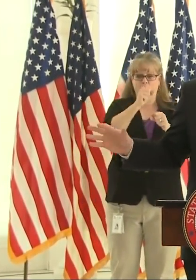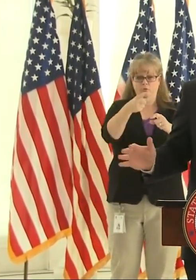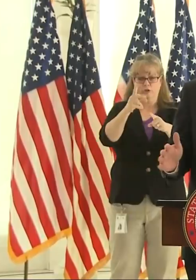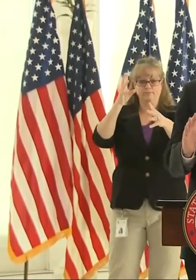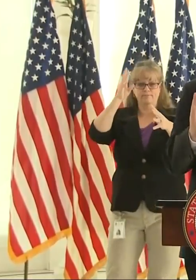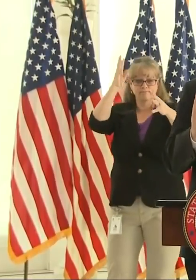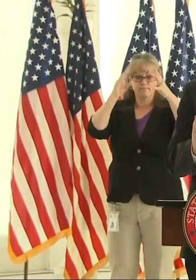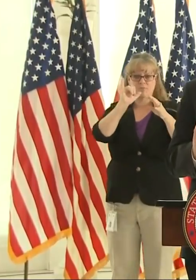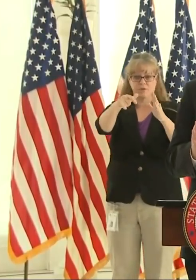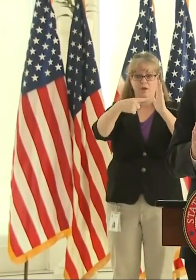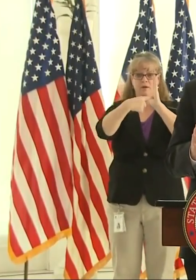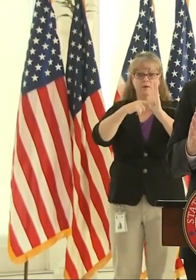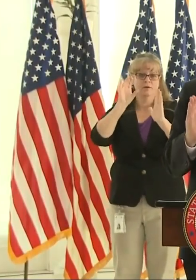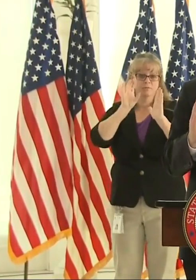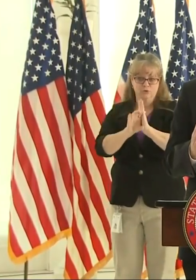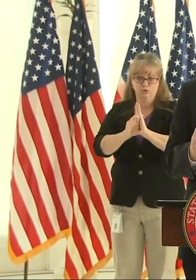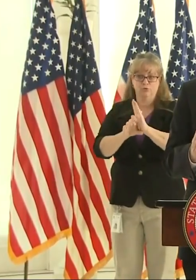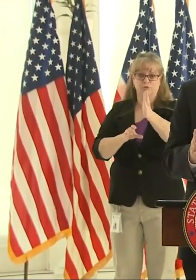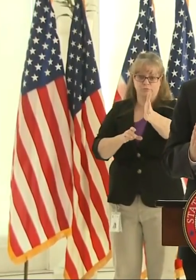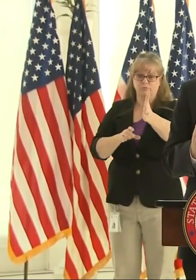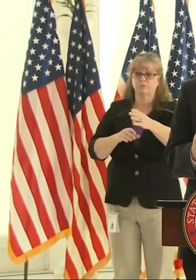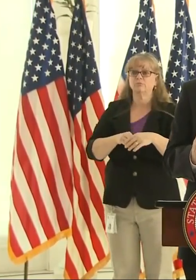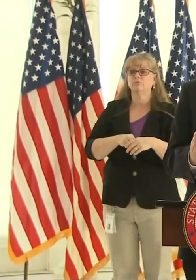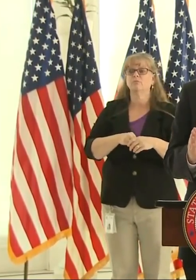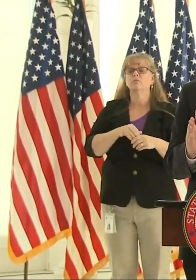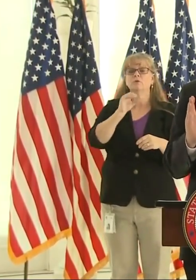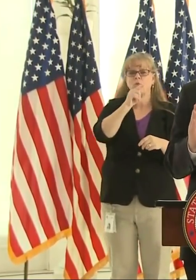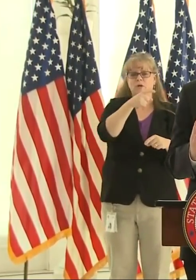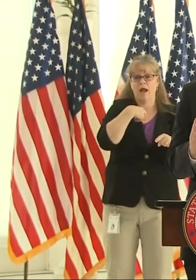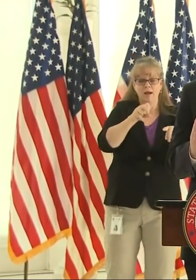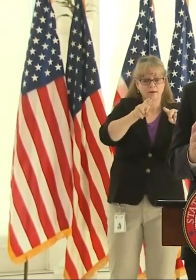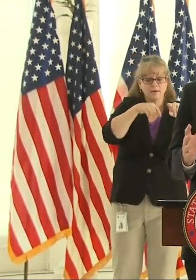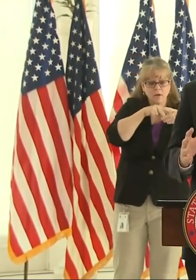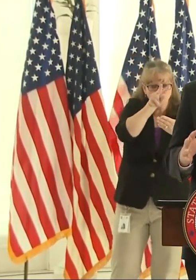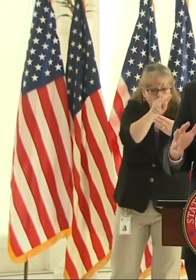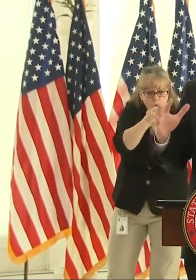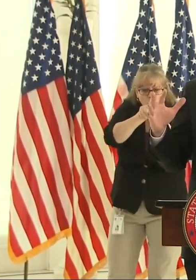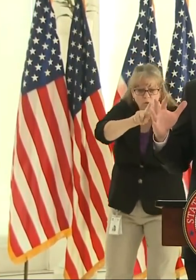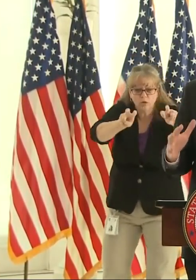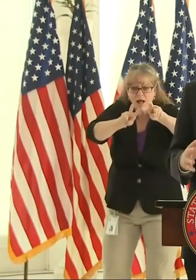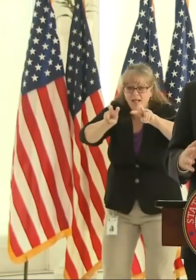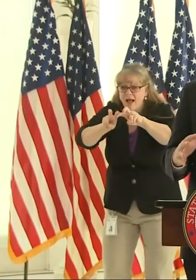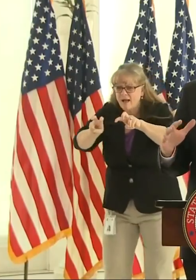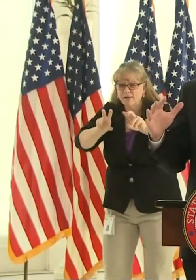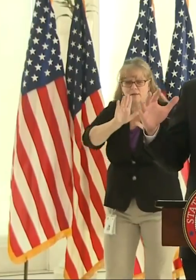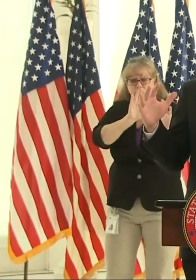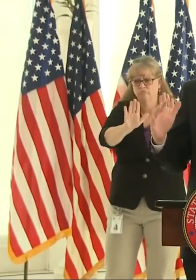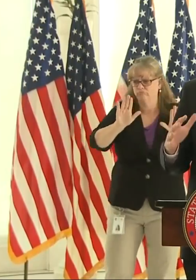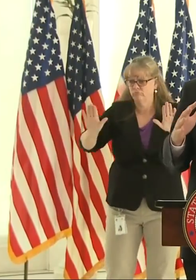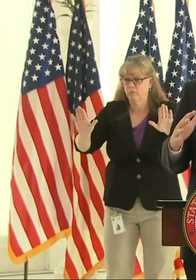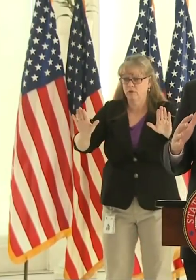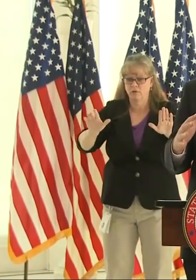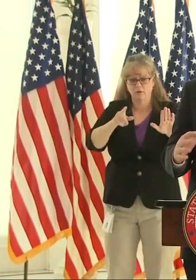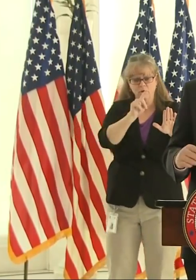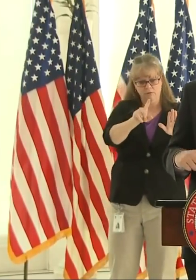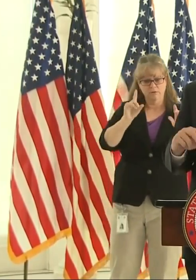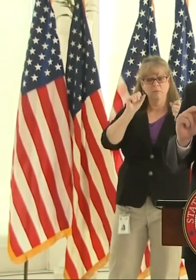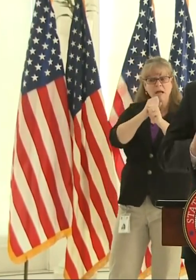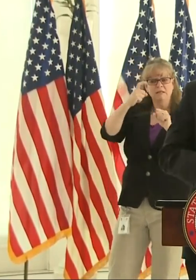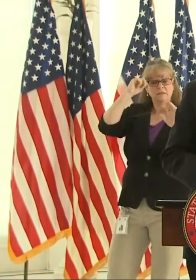a model, we look at it. This is in many ways the most relevant and the one we look at the closest because it's prepared on the ground with the relevant